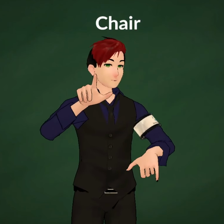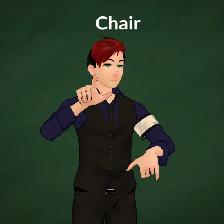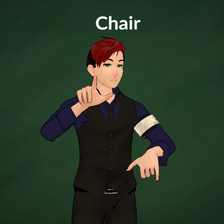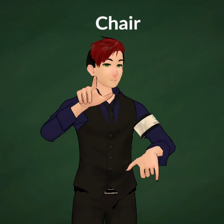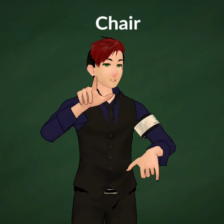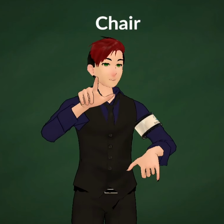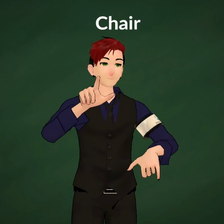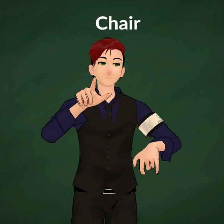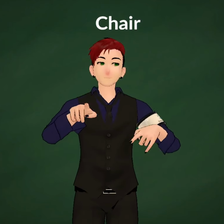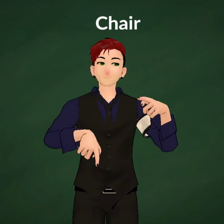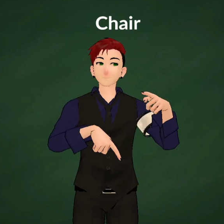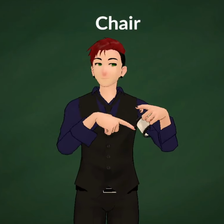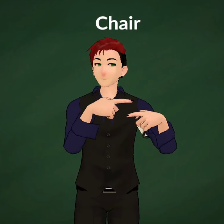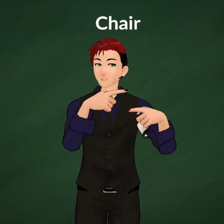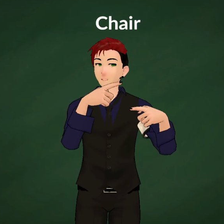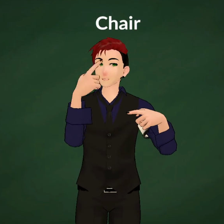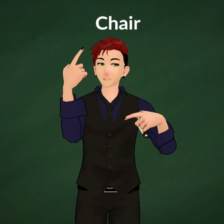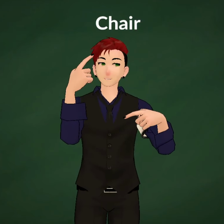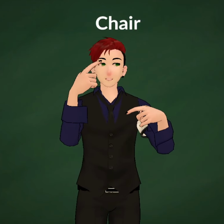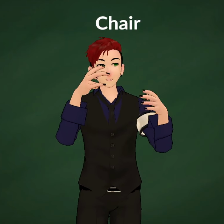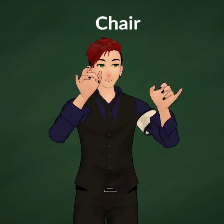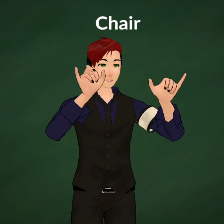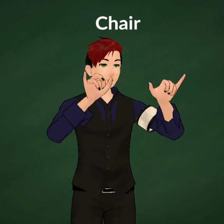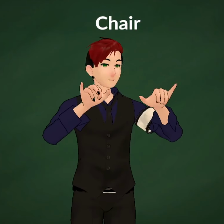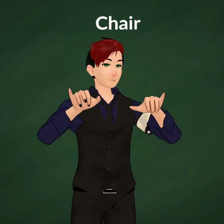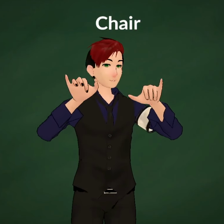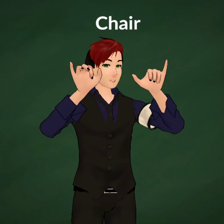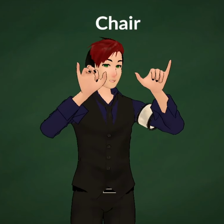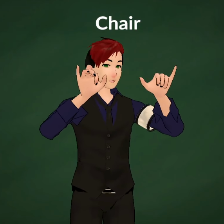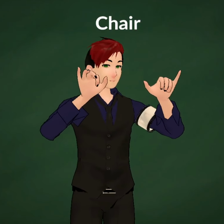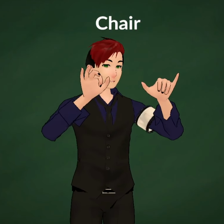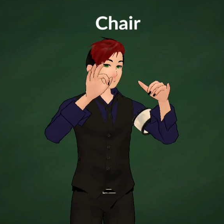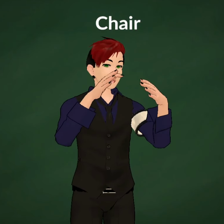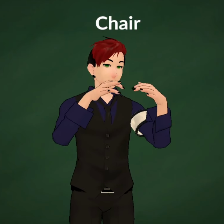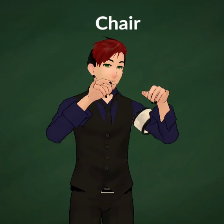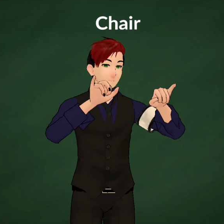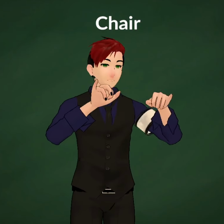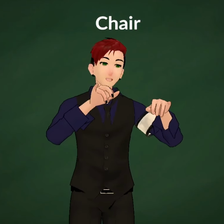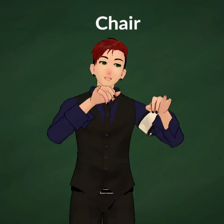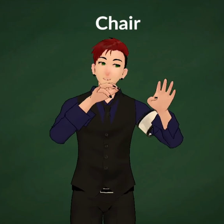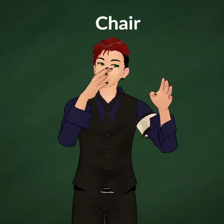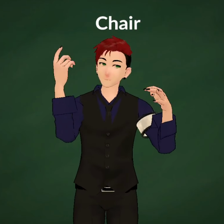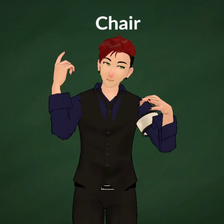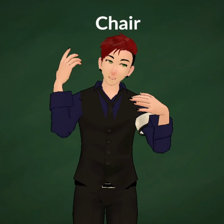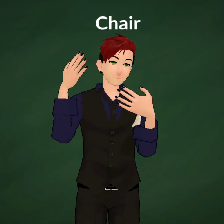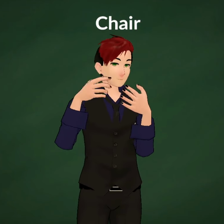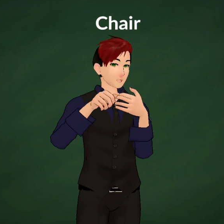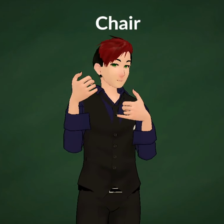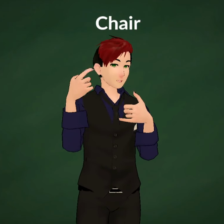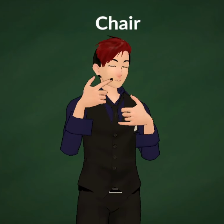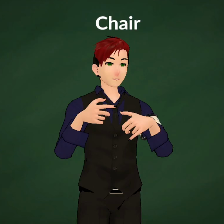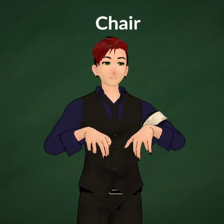with ASL. When it is something that is a common enough sign, like I have a couple other